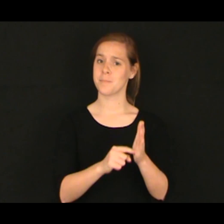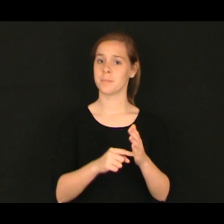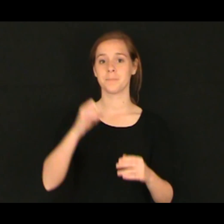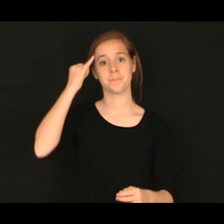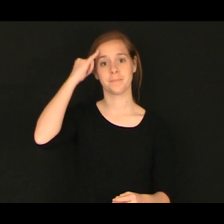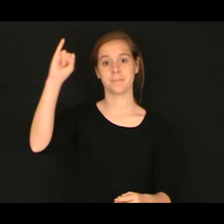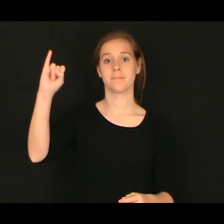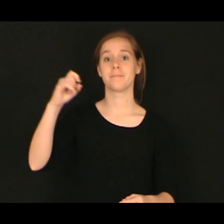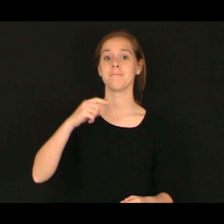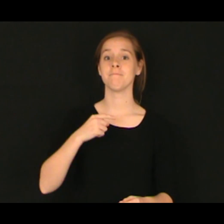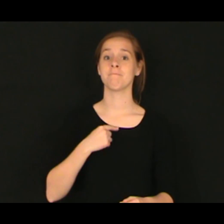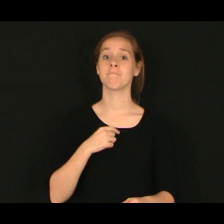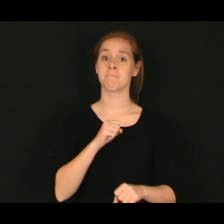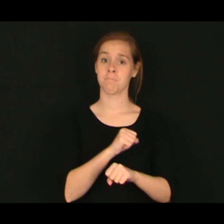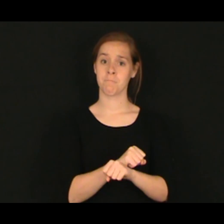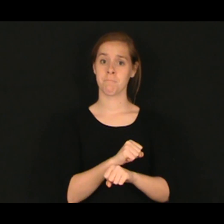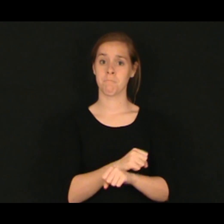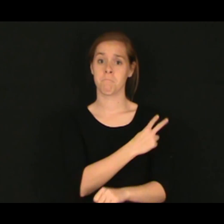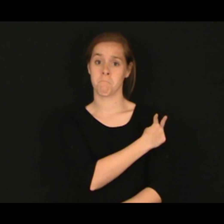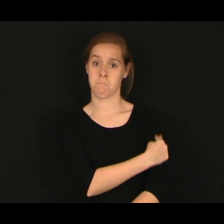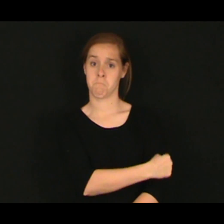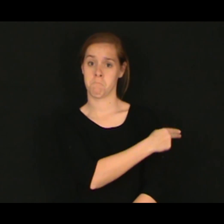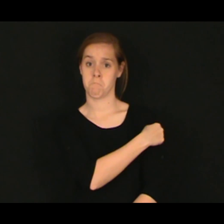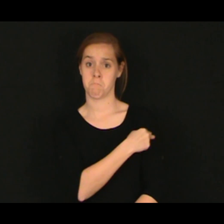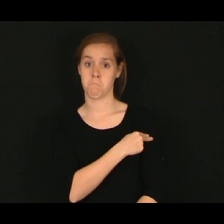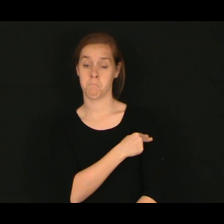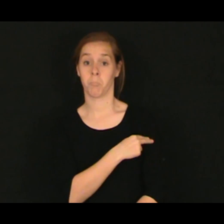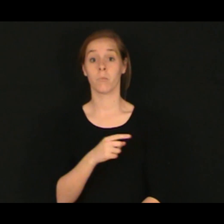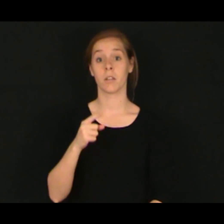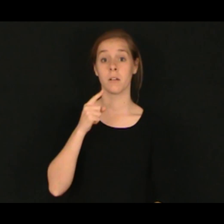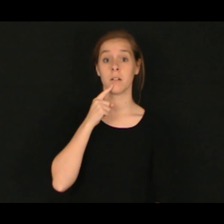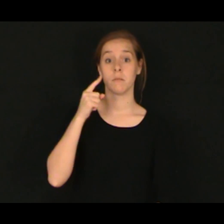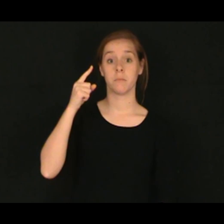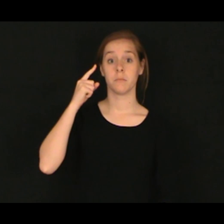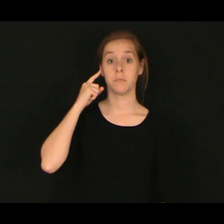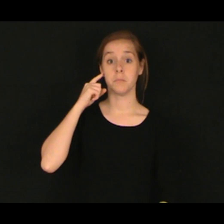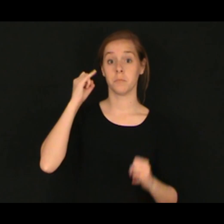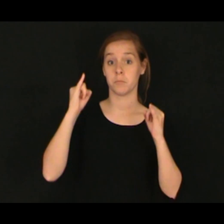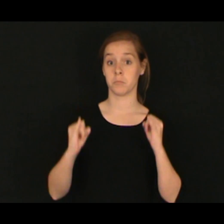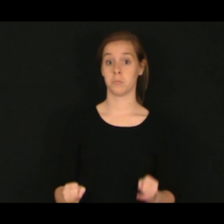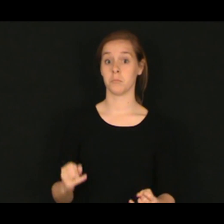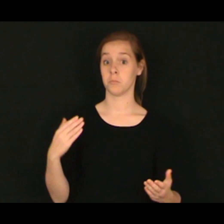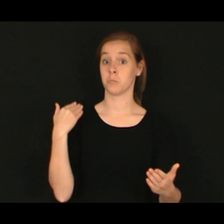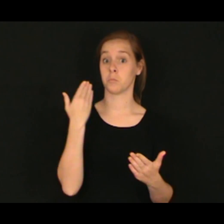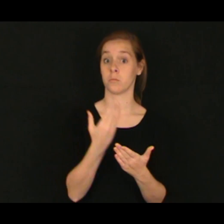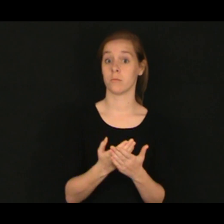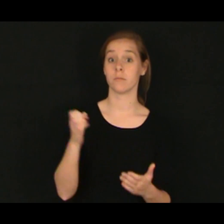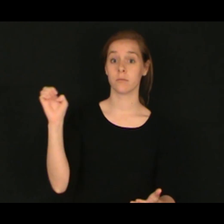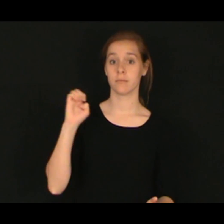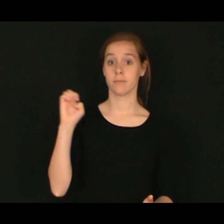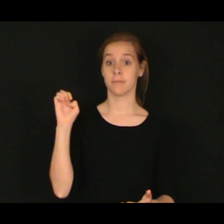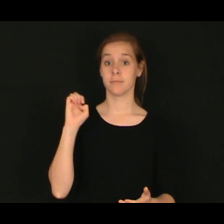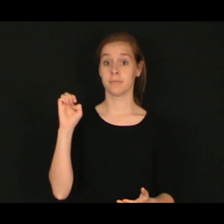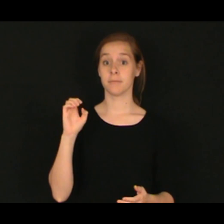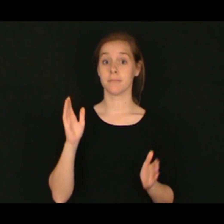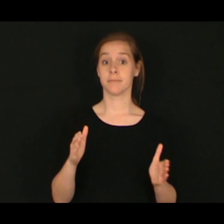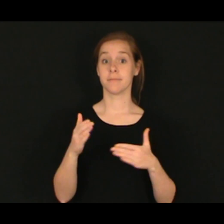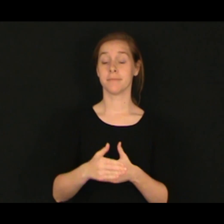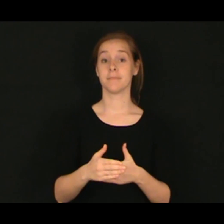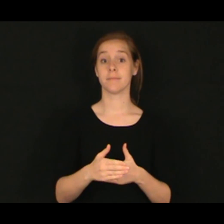For example, if I were working in a hospital and a deaf individual arrived in the emergency